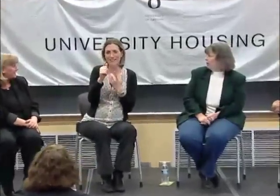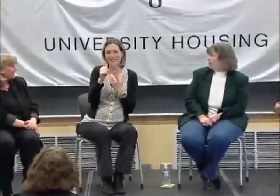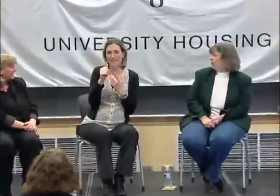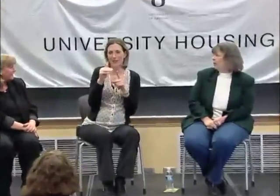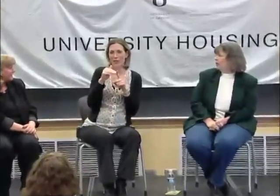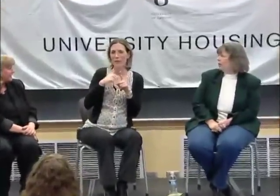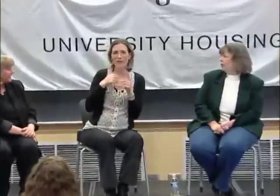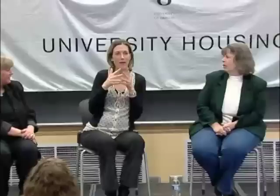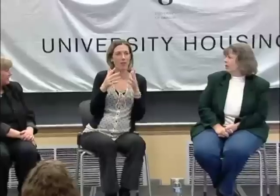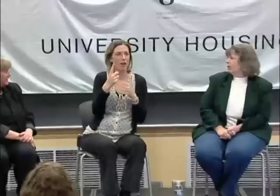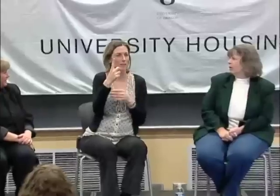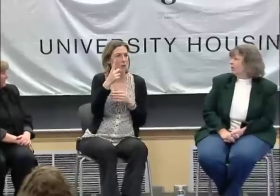Similar to